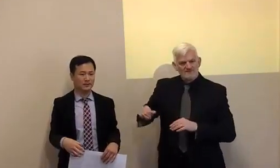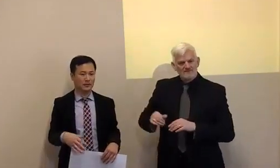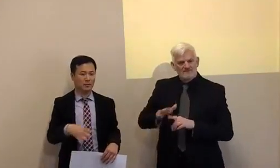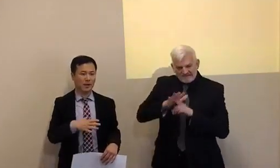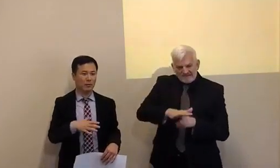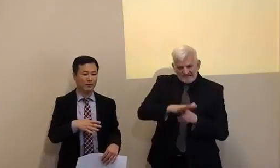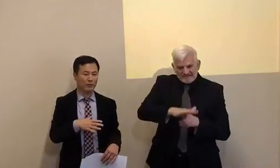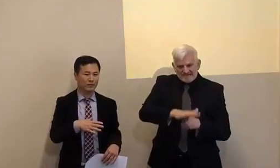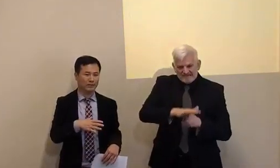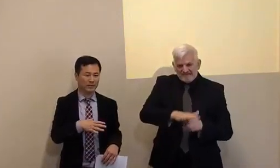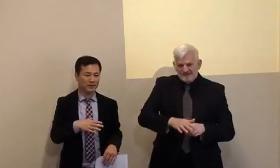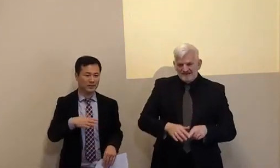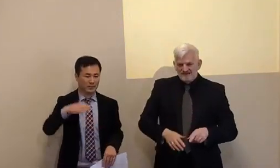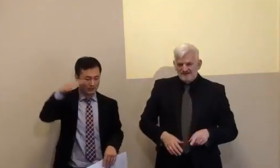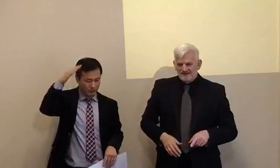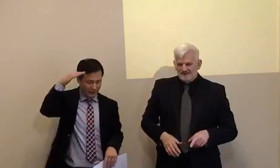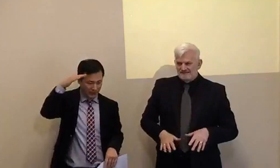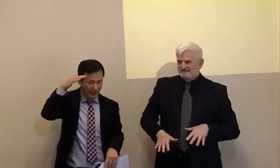So my wife was feel pressure.